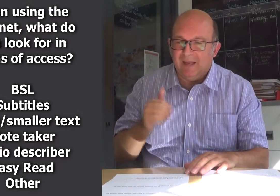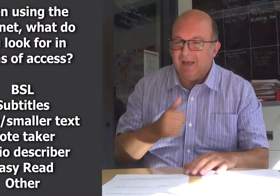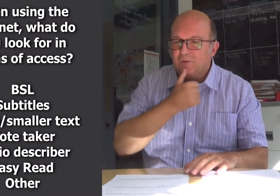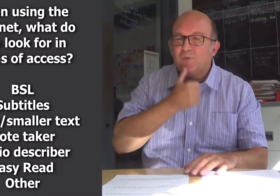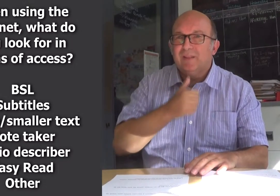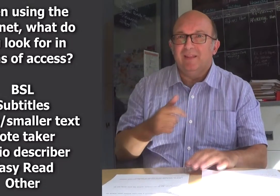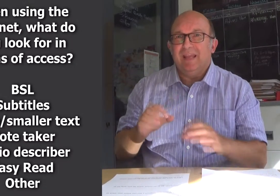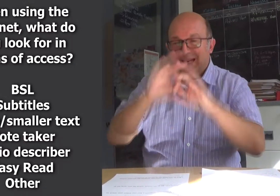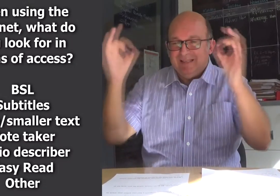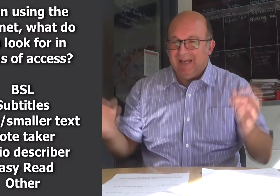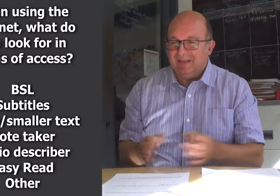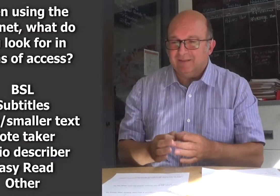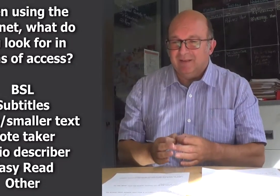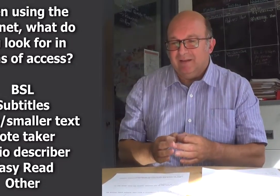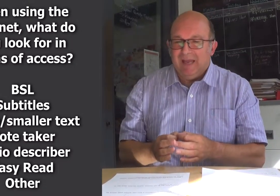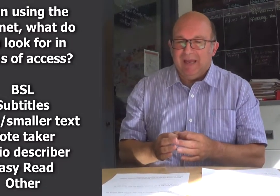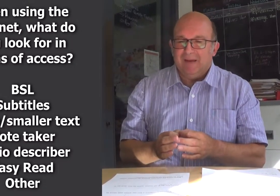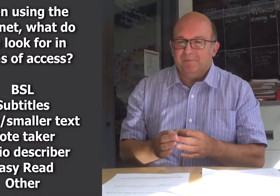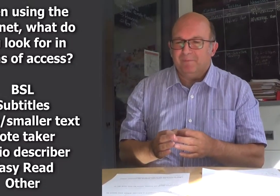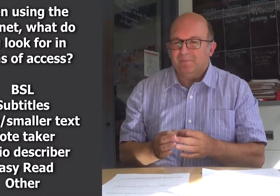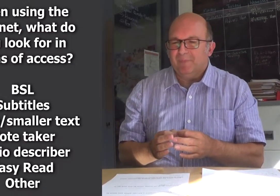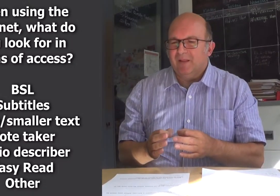When using the internet